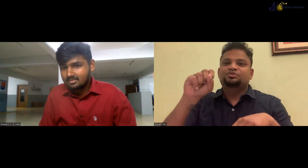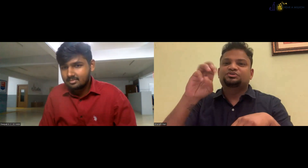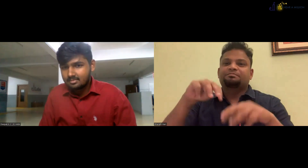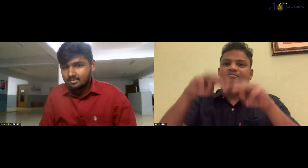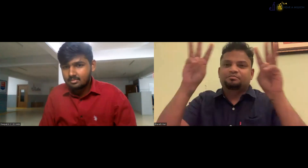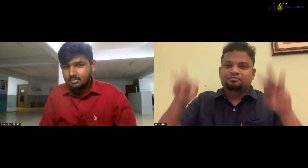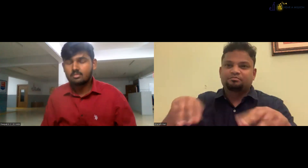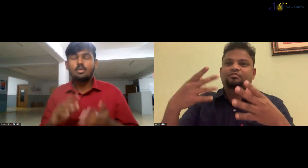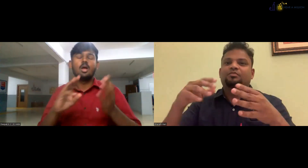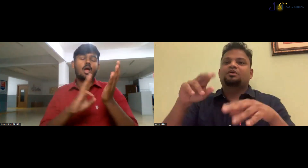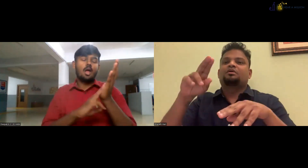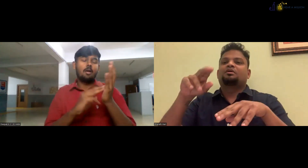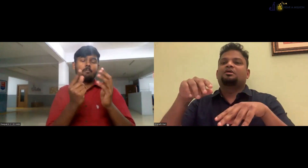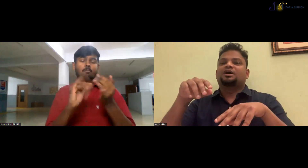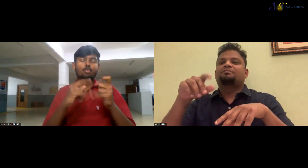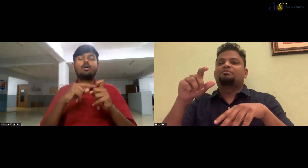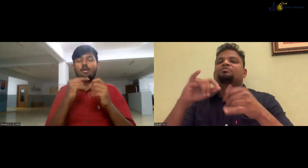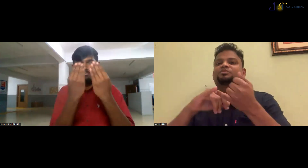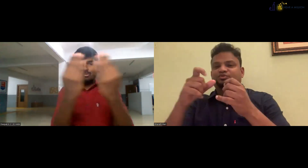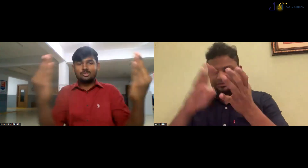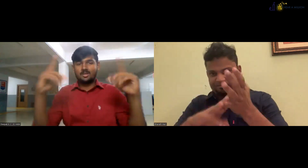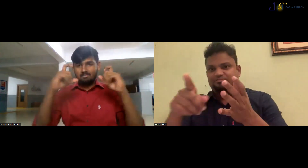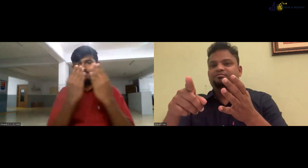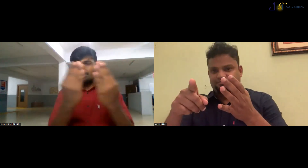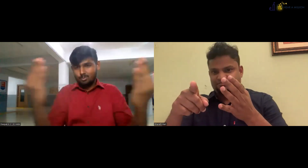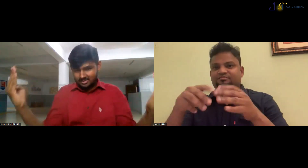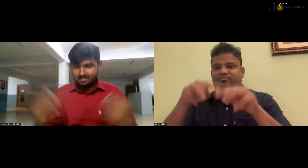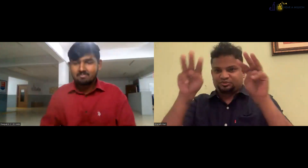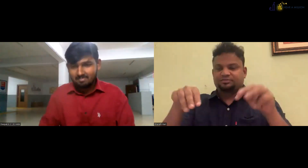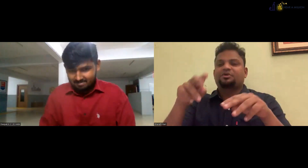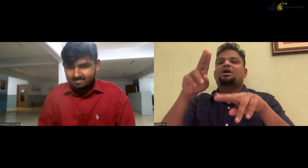friend. So we went to a museum.